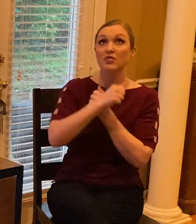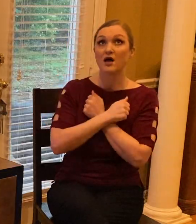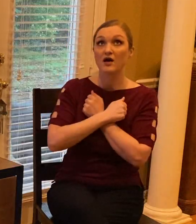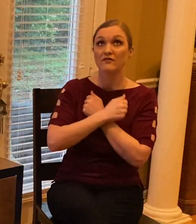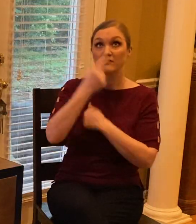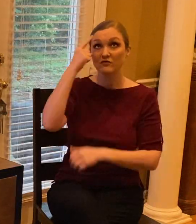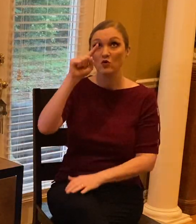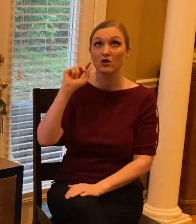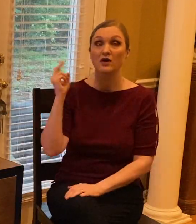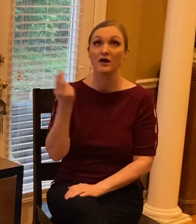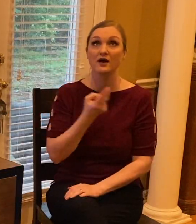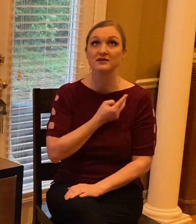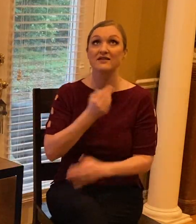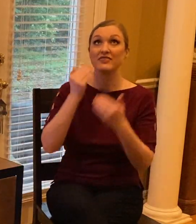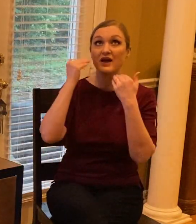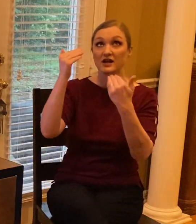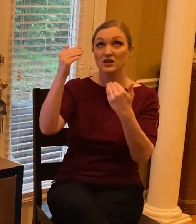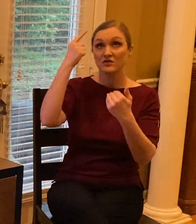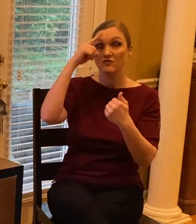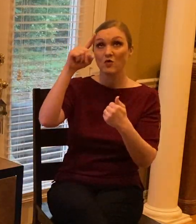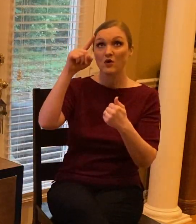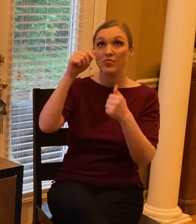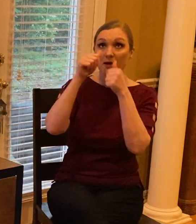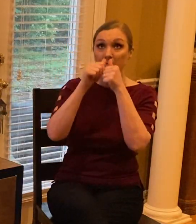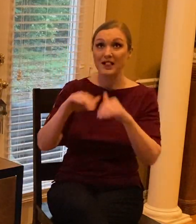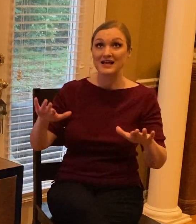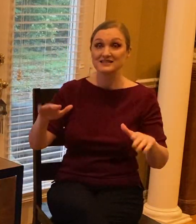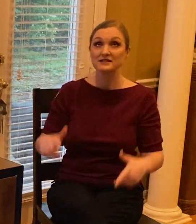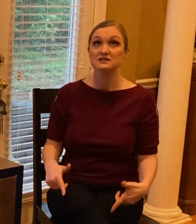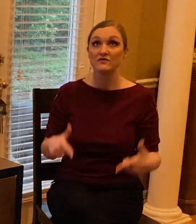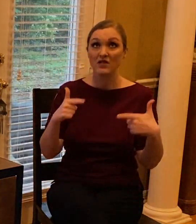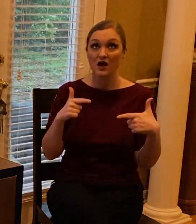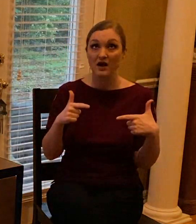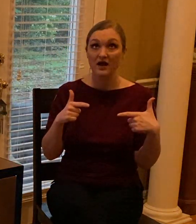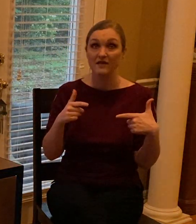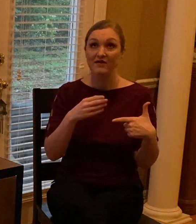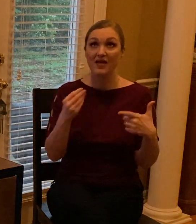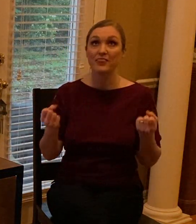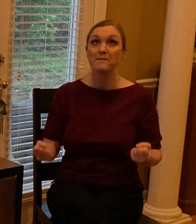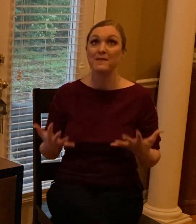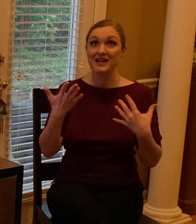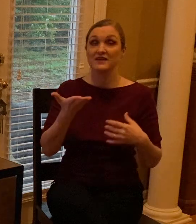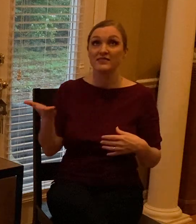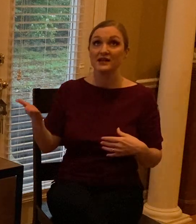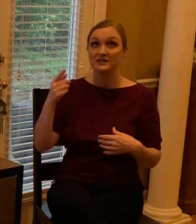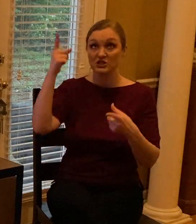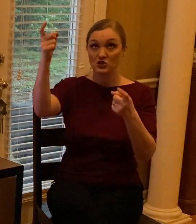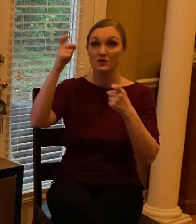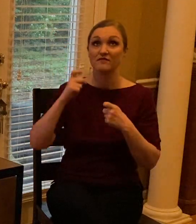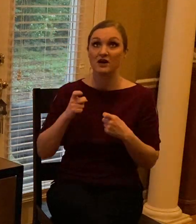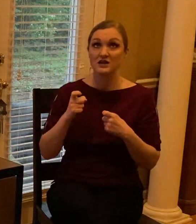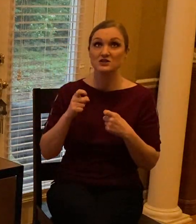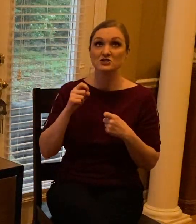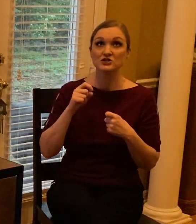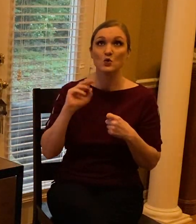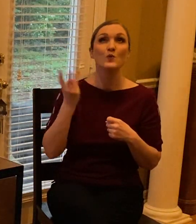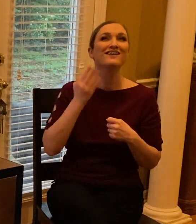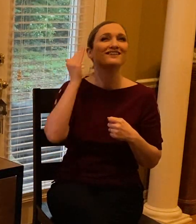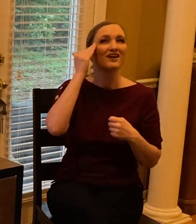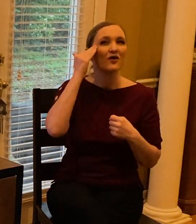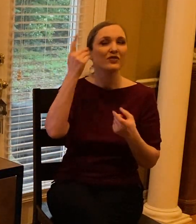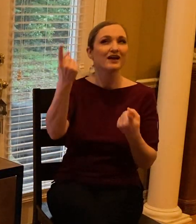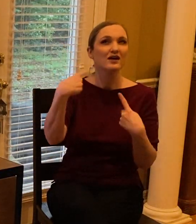us, thankful for the blessings of life and the many things that you provide for us. We know they come from